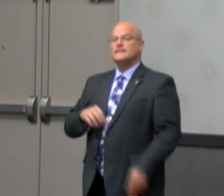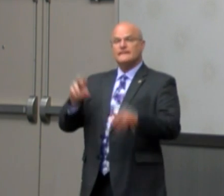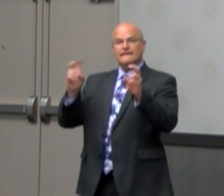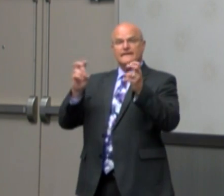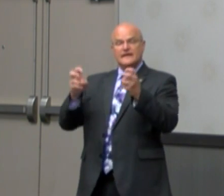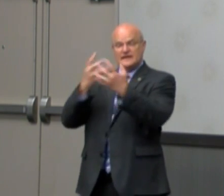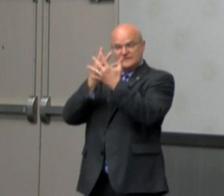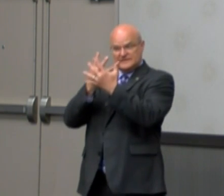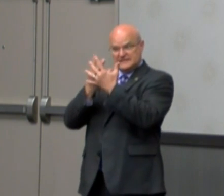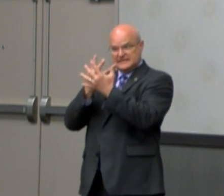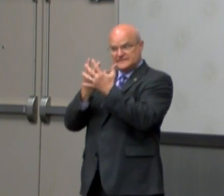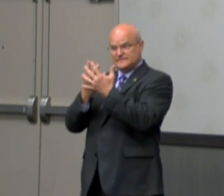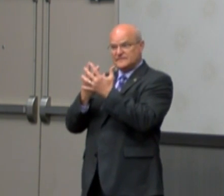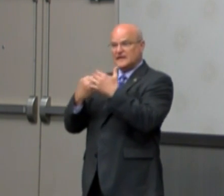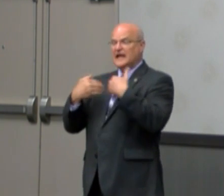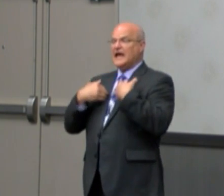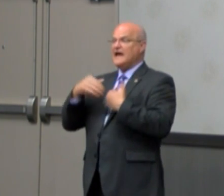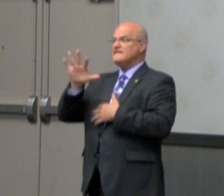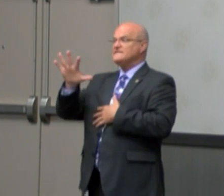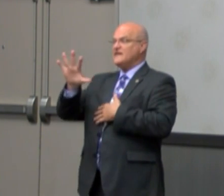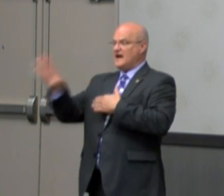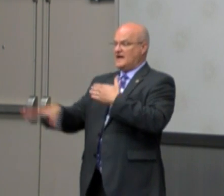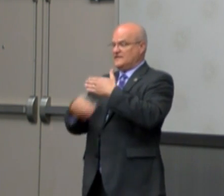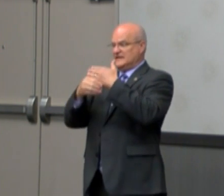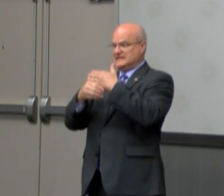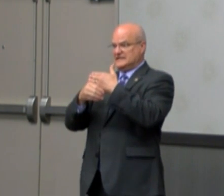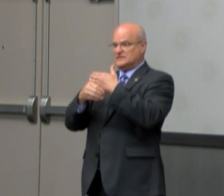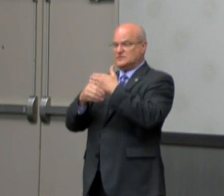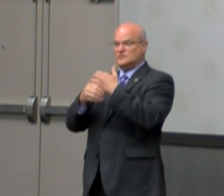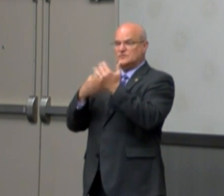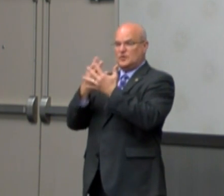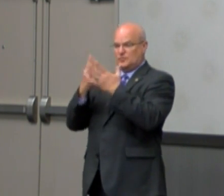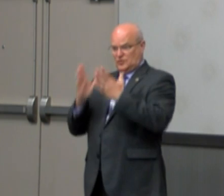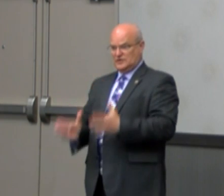2. Our correctional facilities, we have